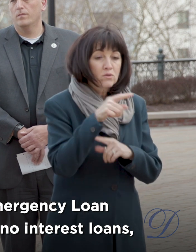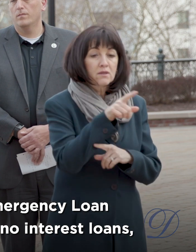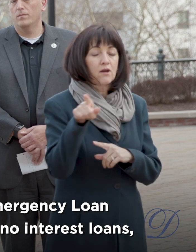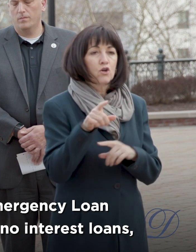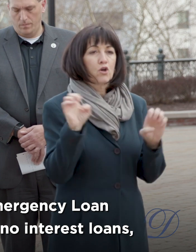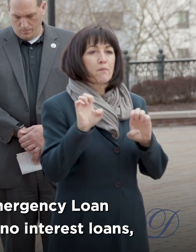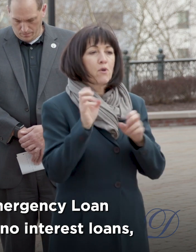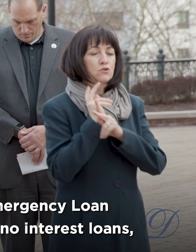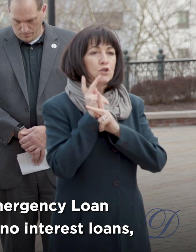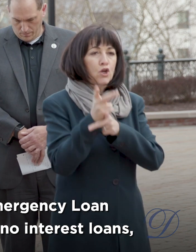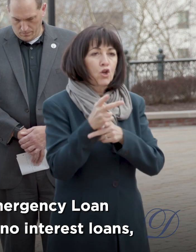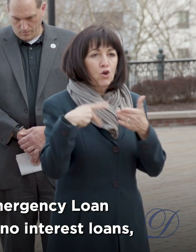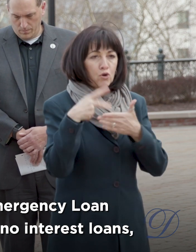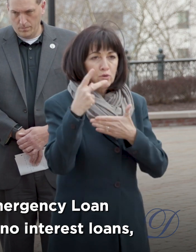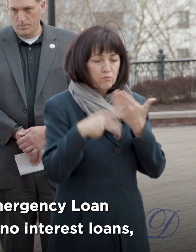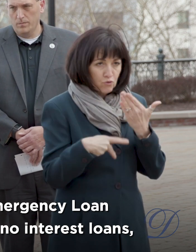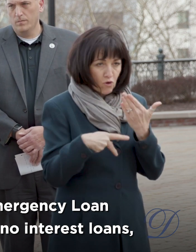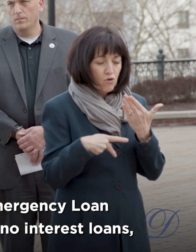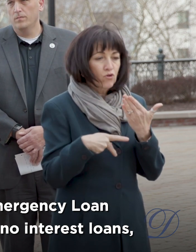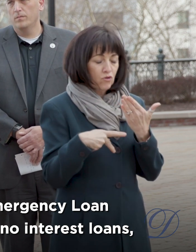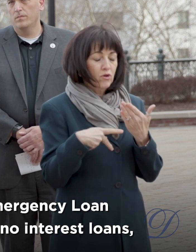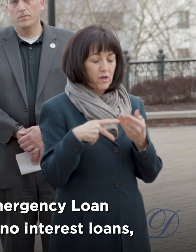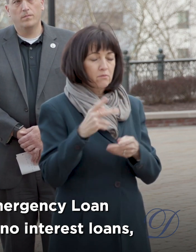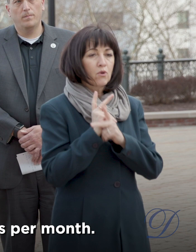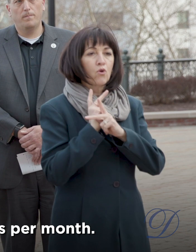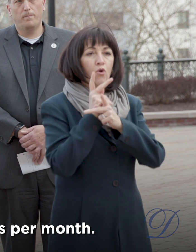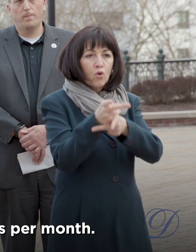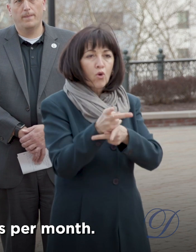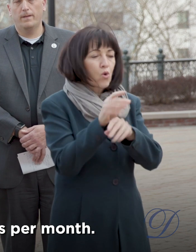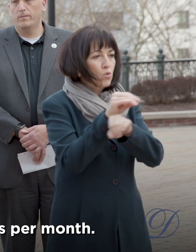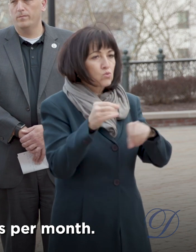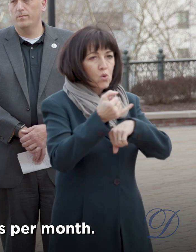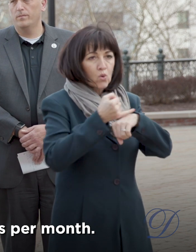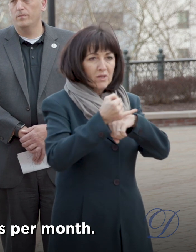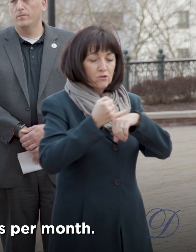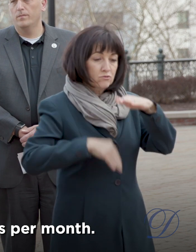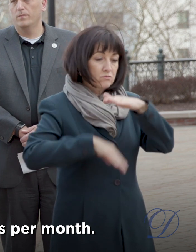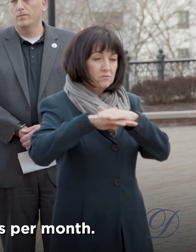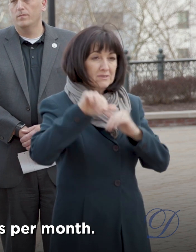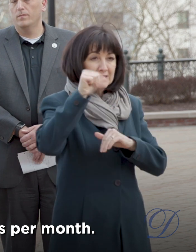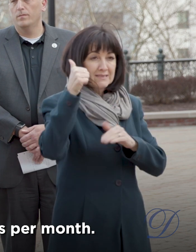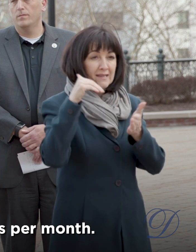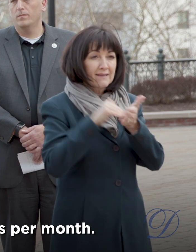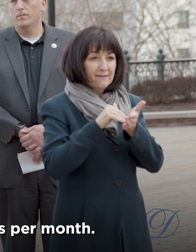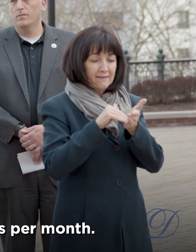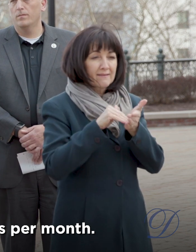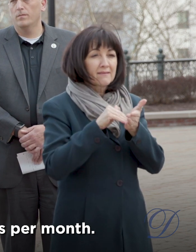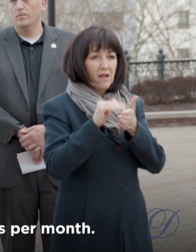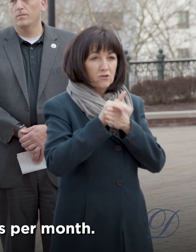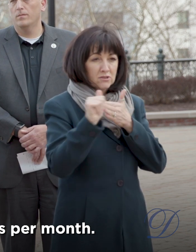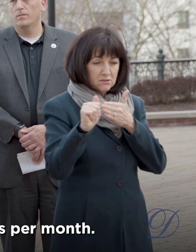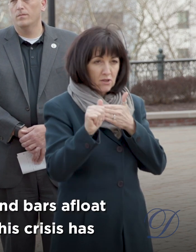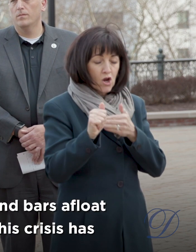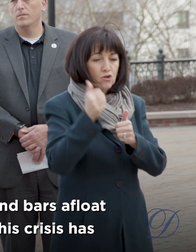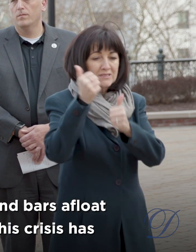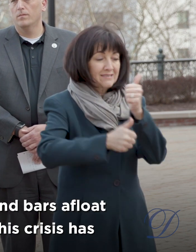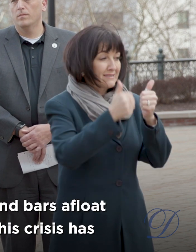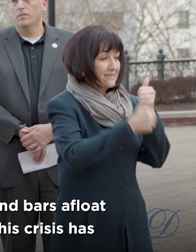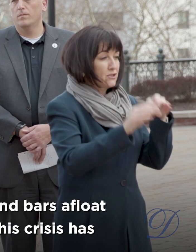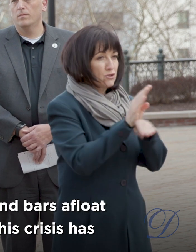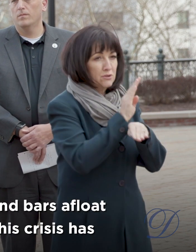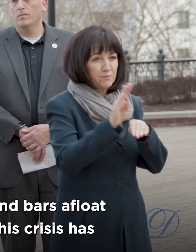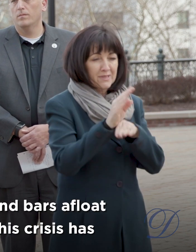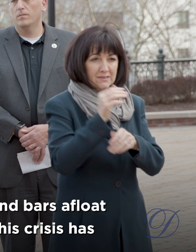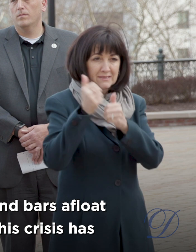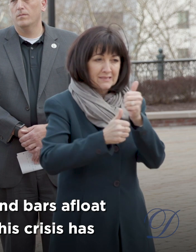Program, which will provide no-interest loans capped at $10,000 per business per month. The